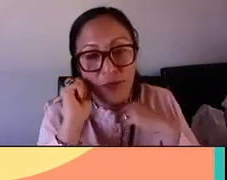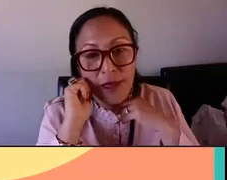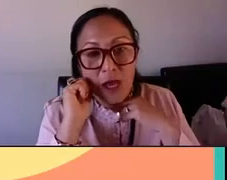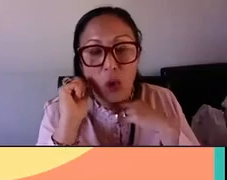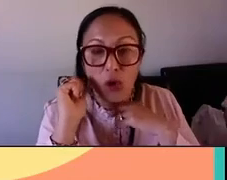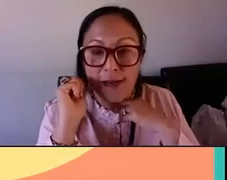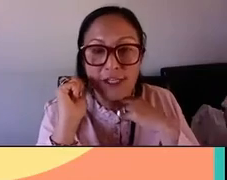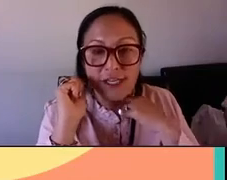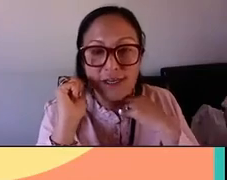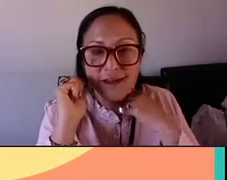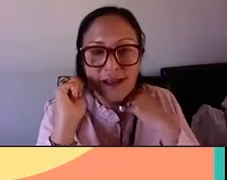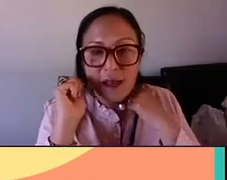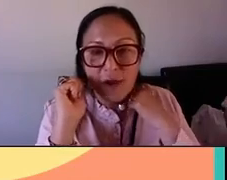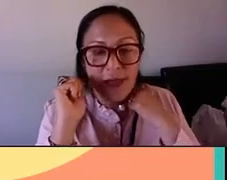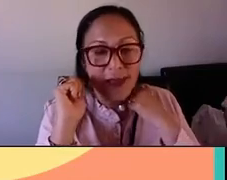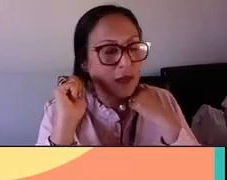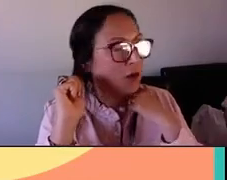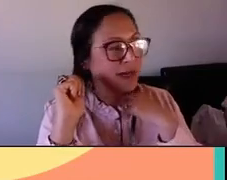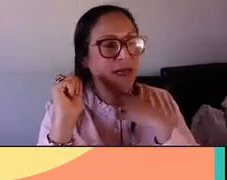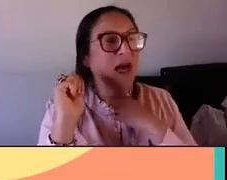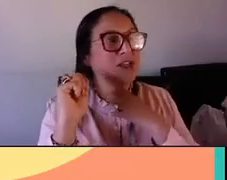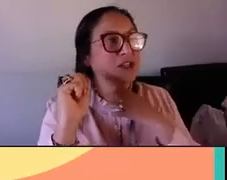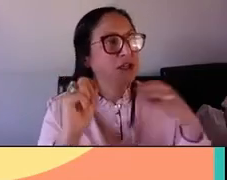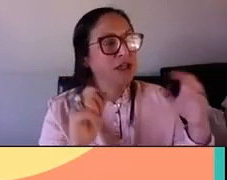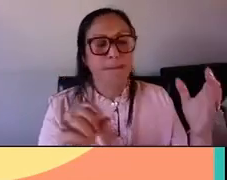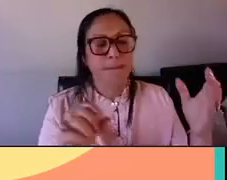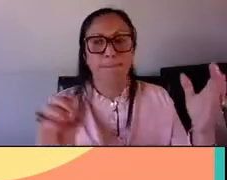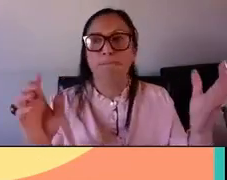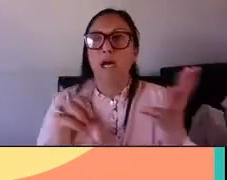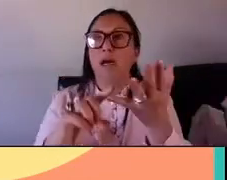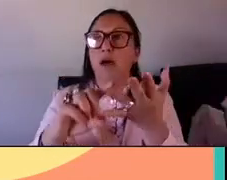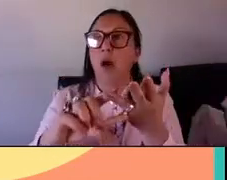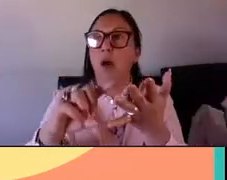with coordination, they're like, "Oh my gosh, look,